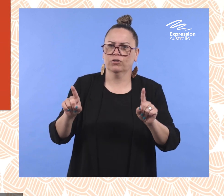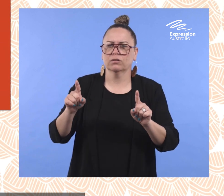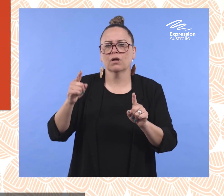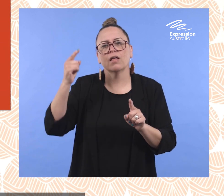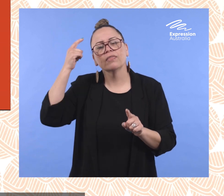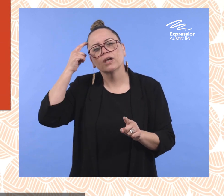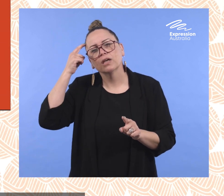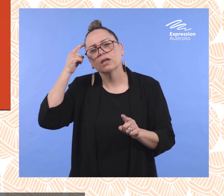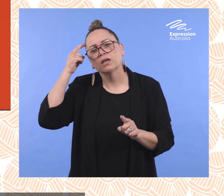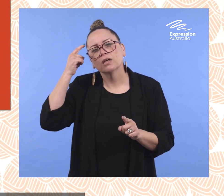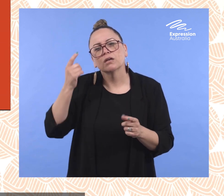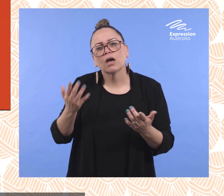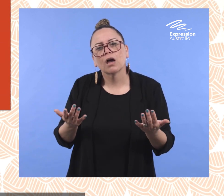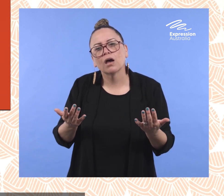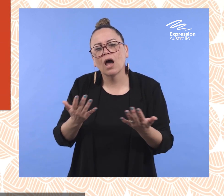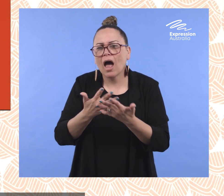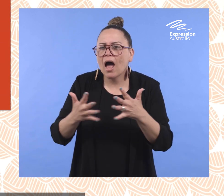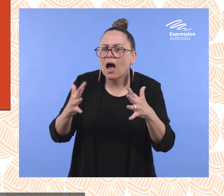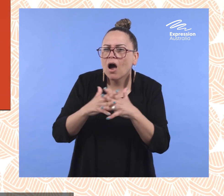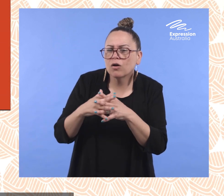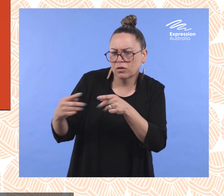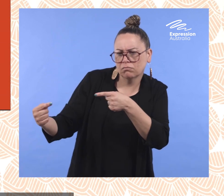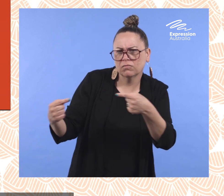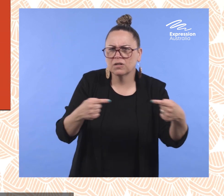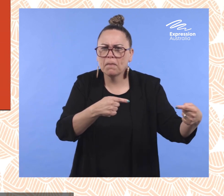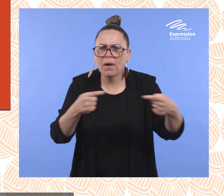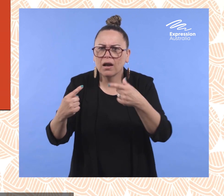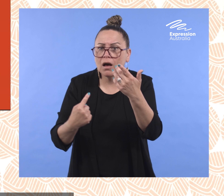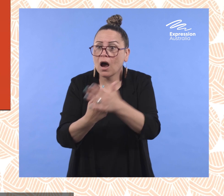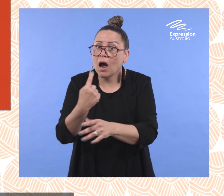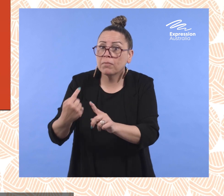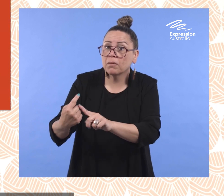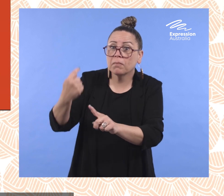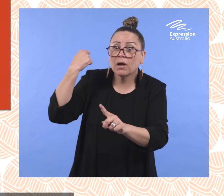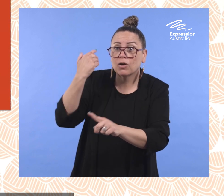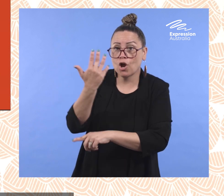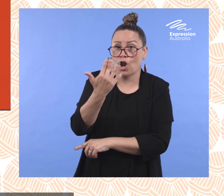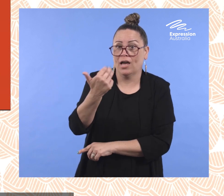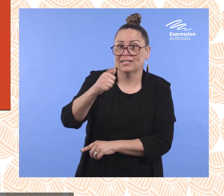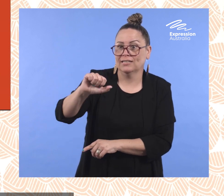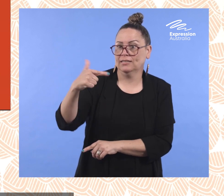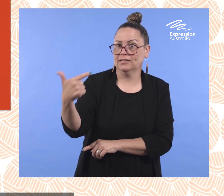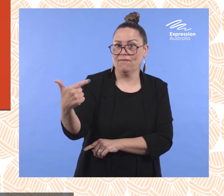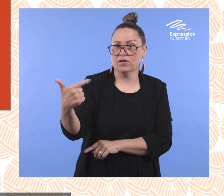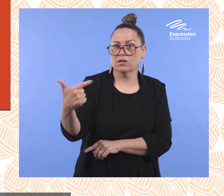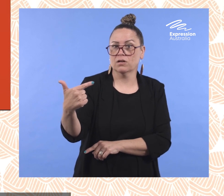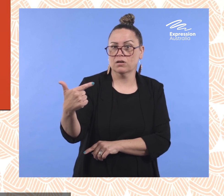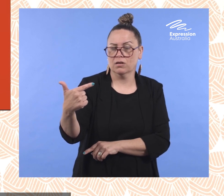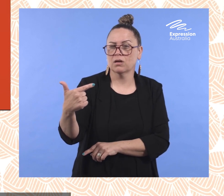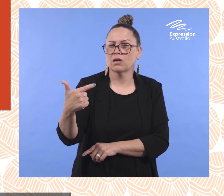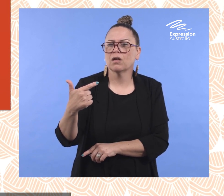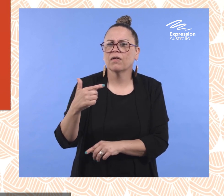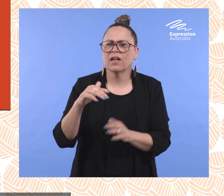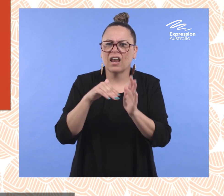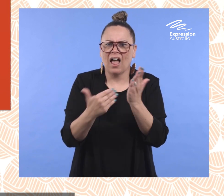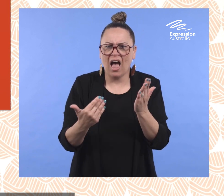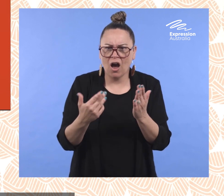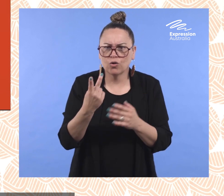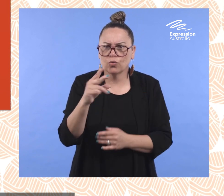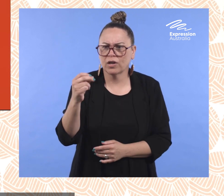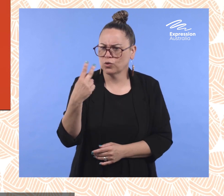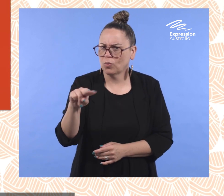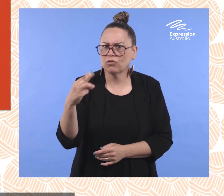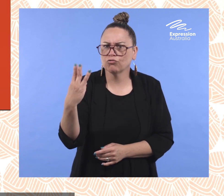differences, I guess, between the complexity of debate in that 67 referendum to now. But if you look at those stats